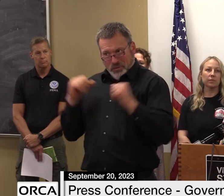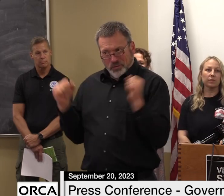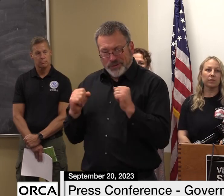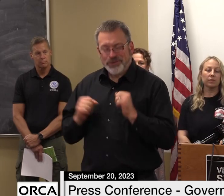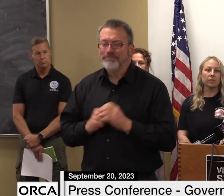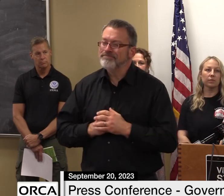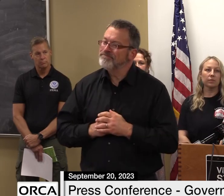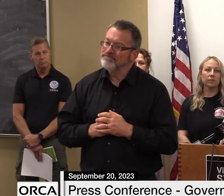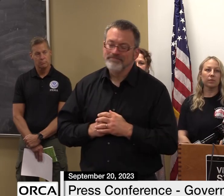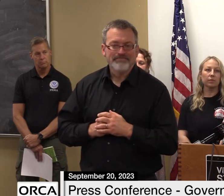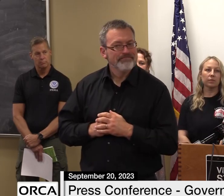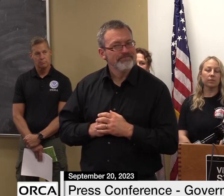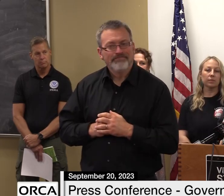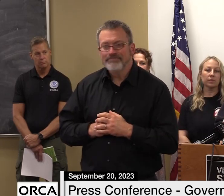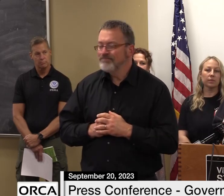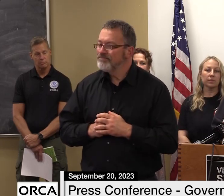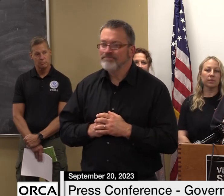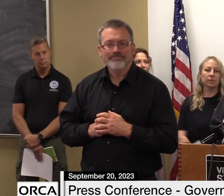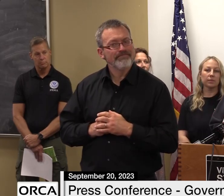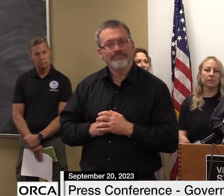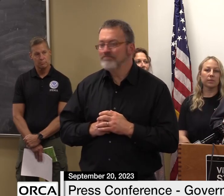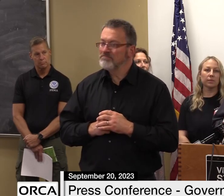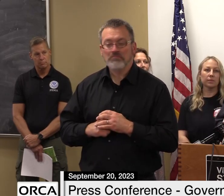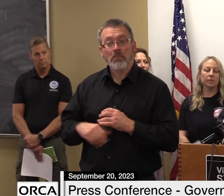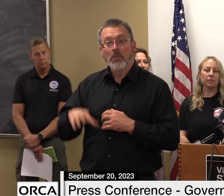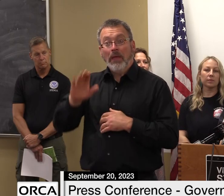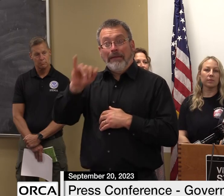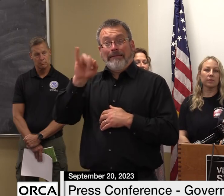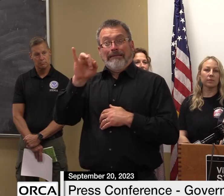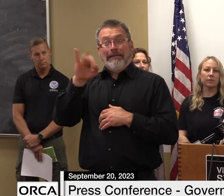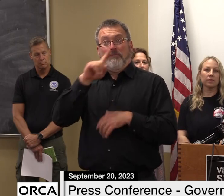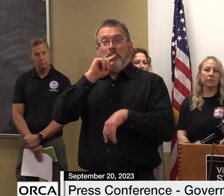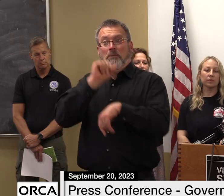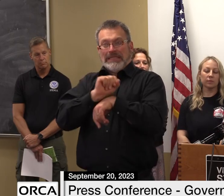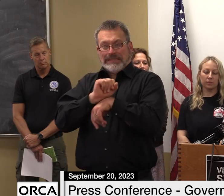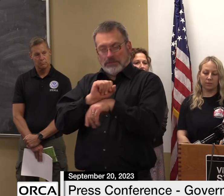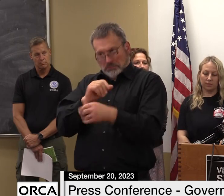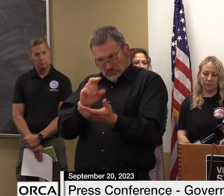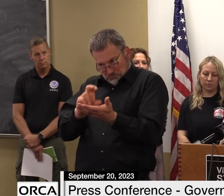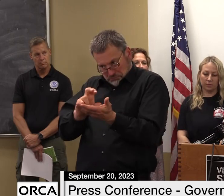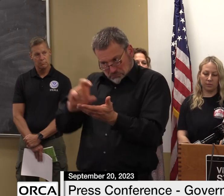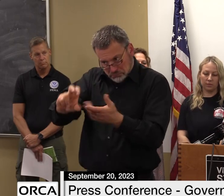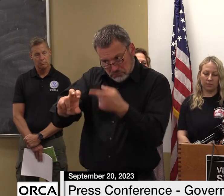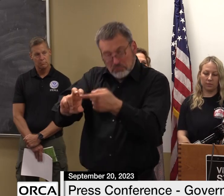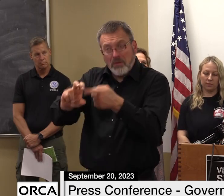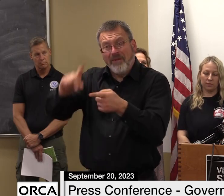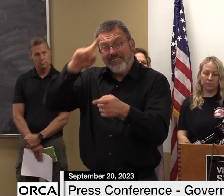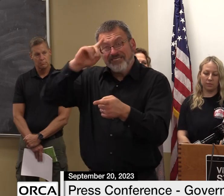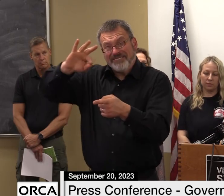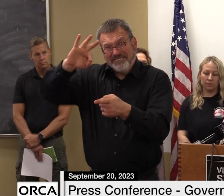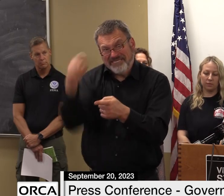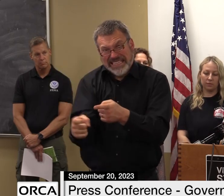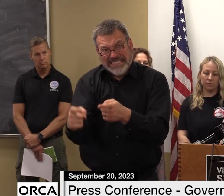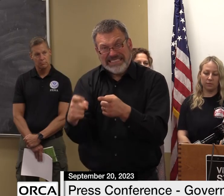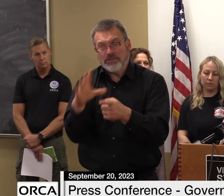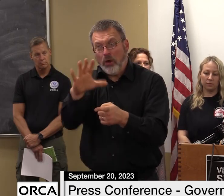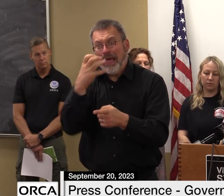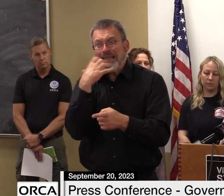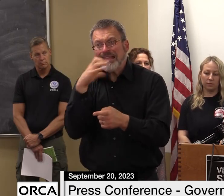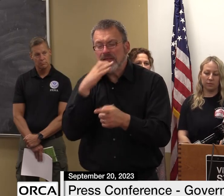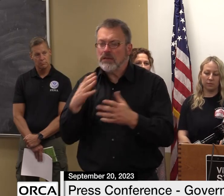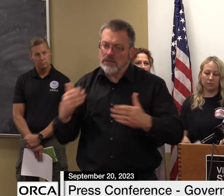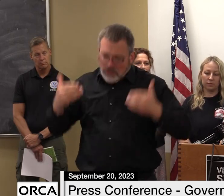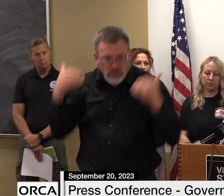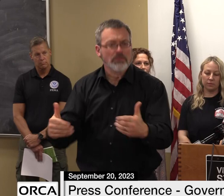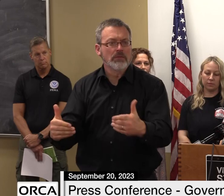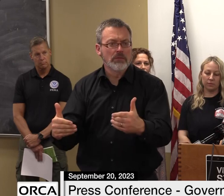please, if you received an award to repair your heater, to do things that you would need in order to reoccupy for this winter, move ahead